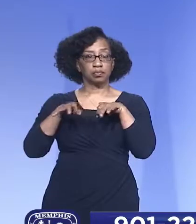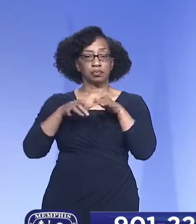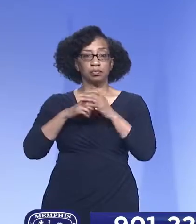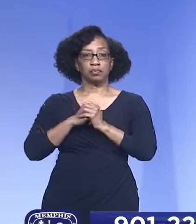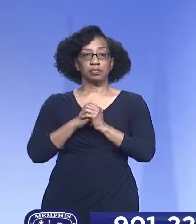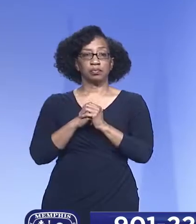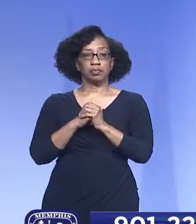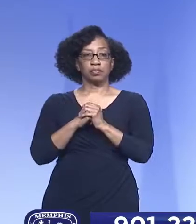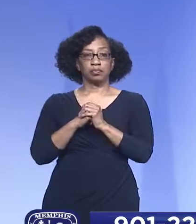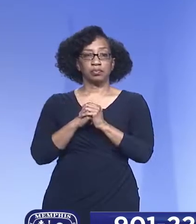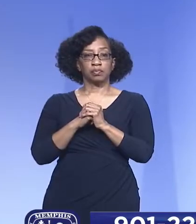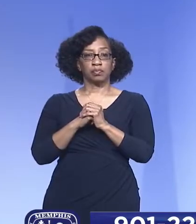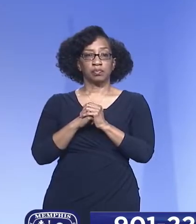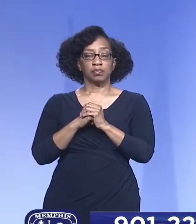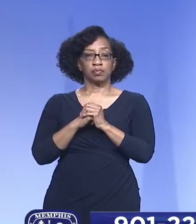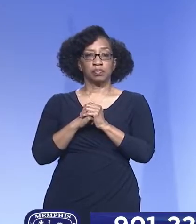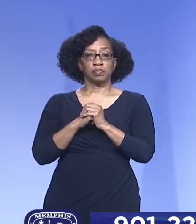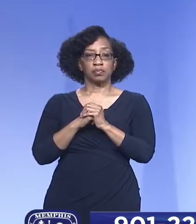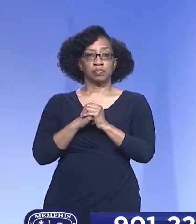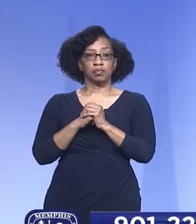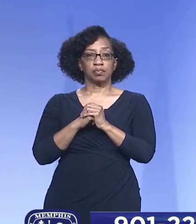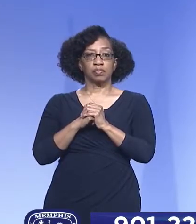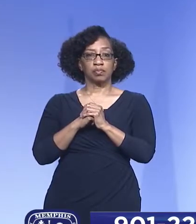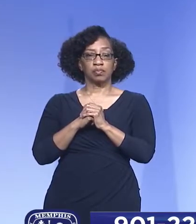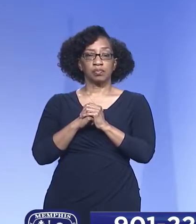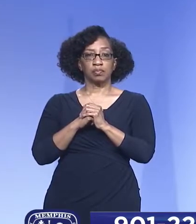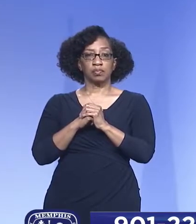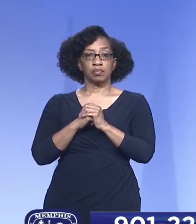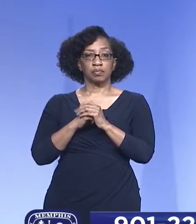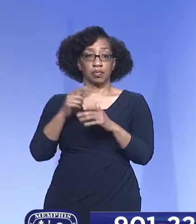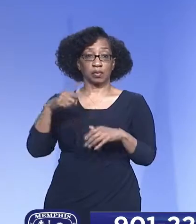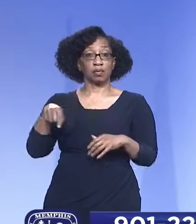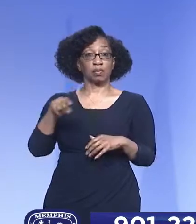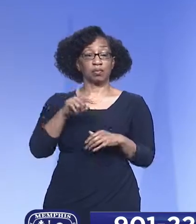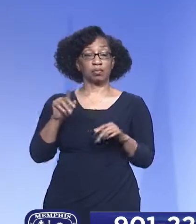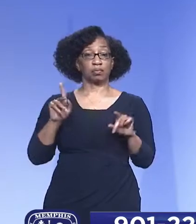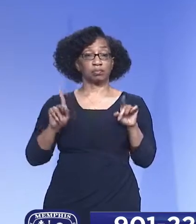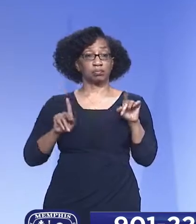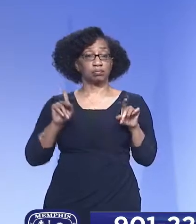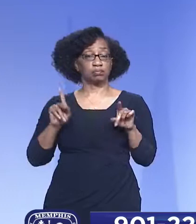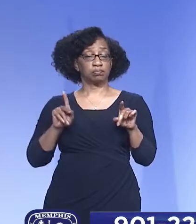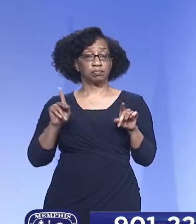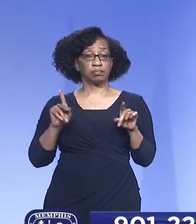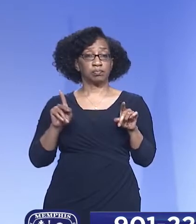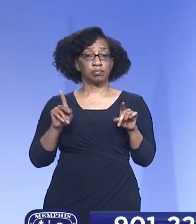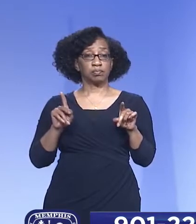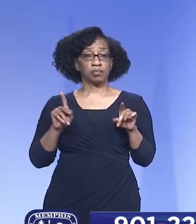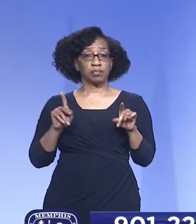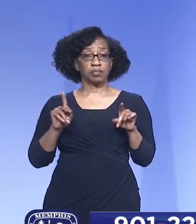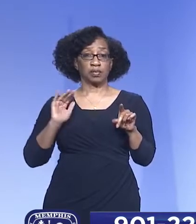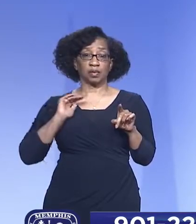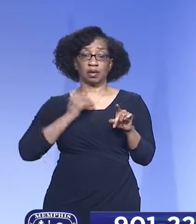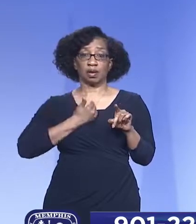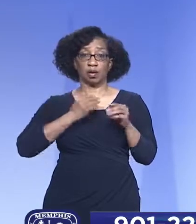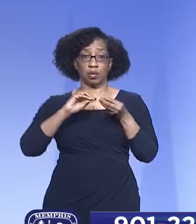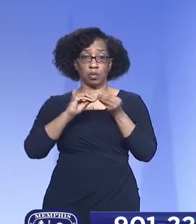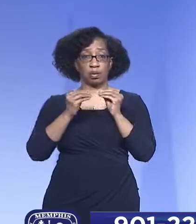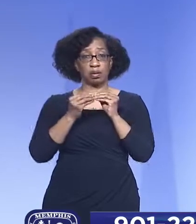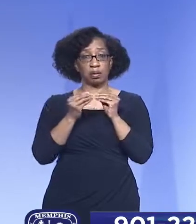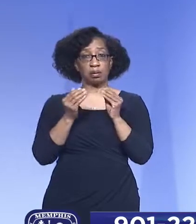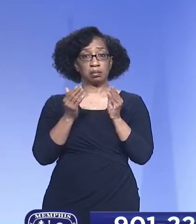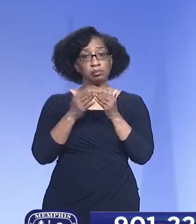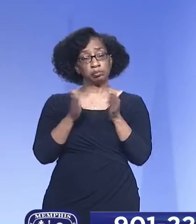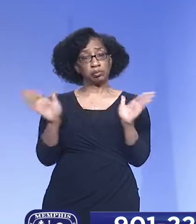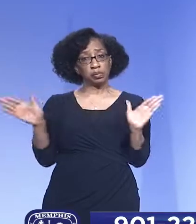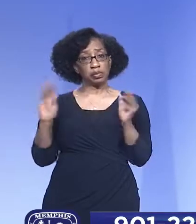make you aware of as citizens. As you know, our numbers overall